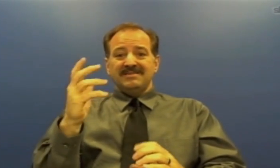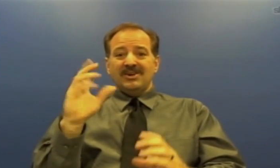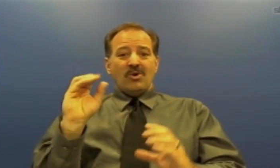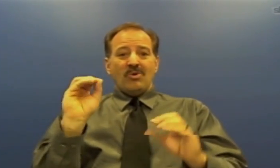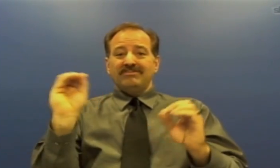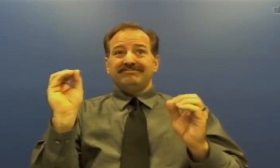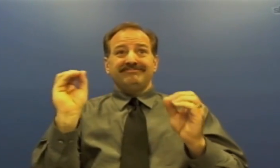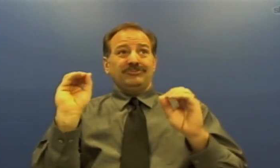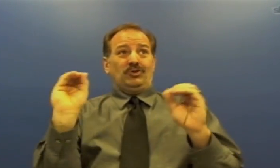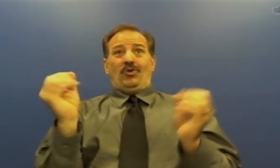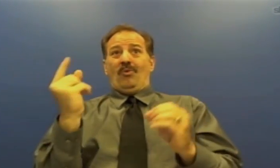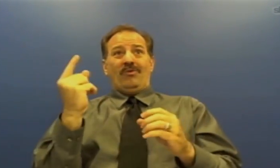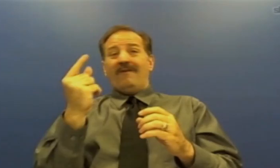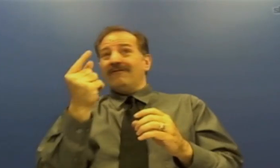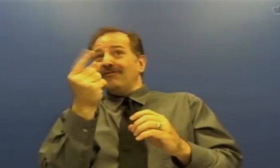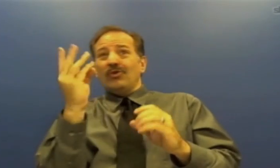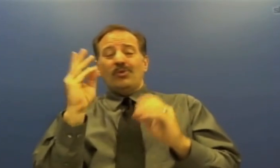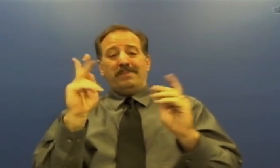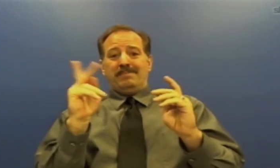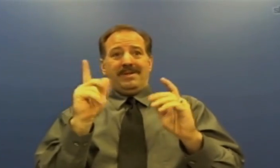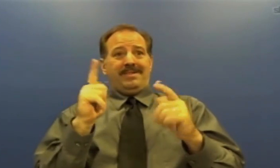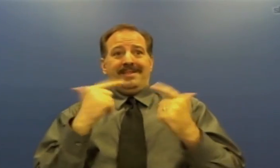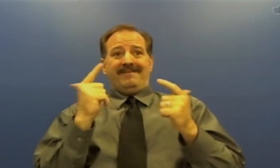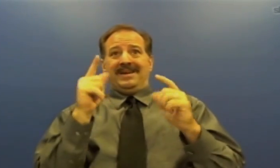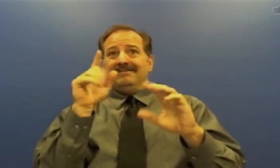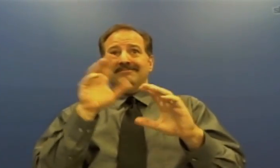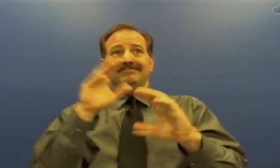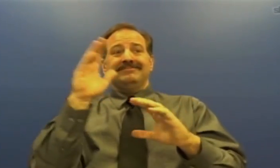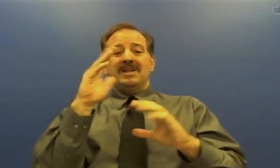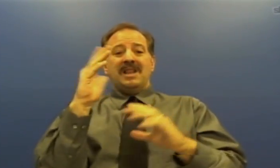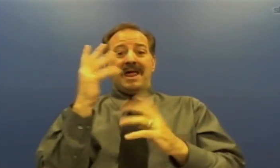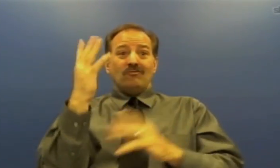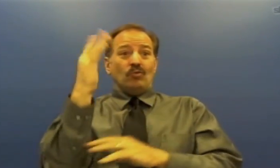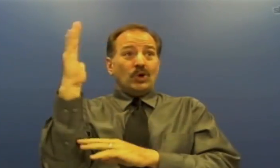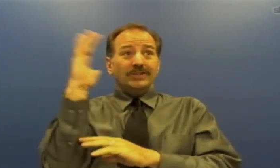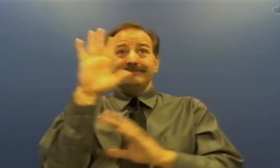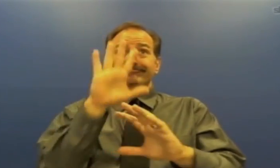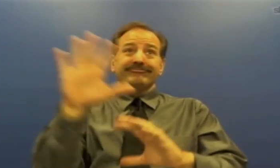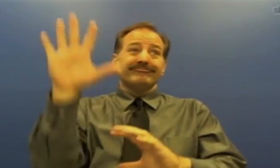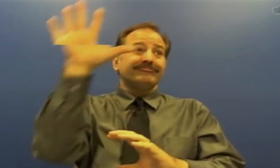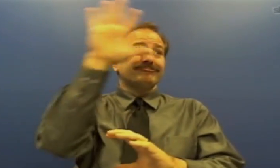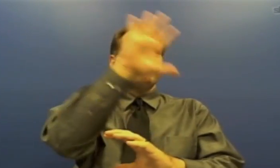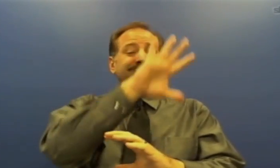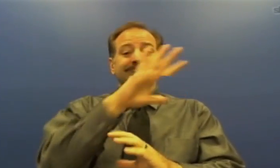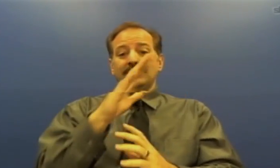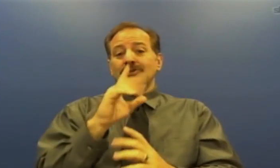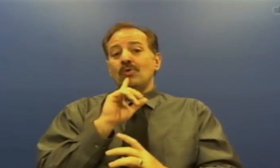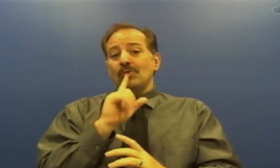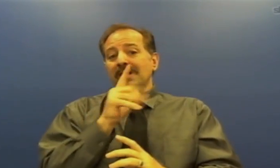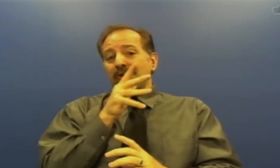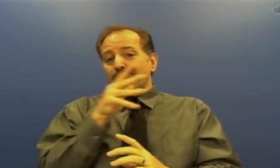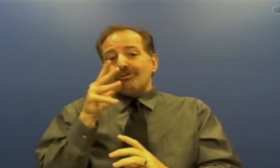the wilderness, basically out in the middle of nowhere where very few people reside, maybe out in the woods